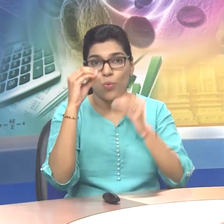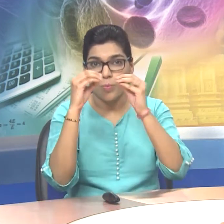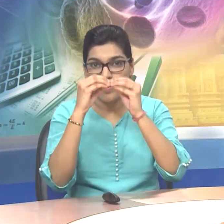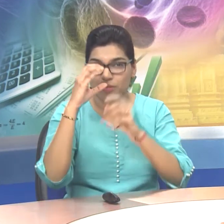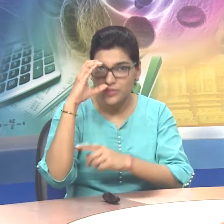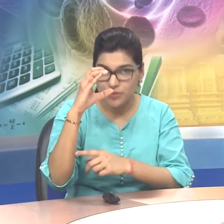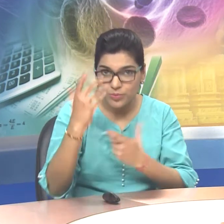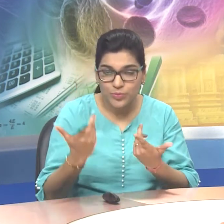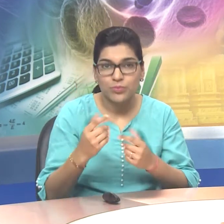And OBC